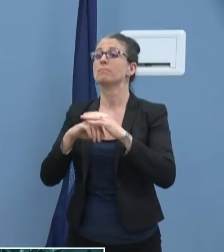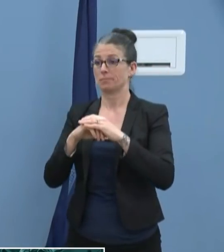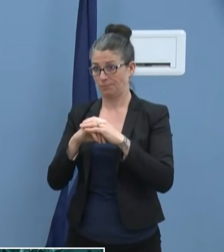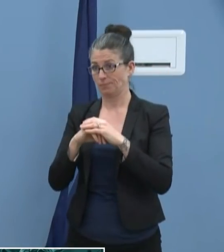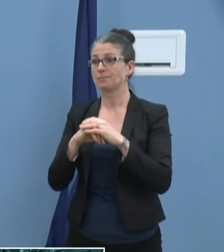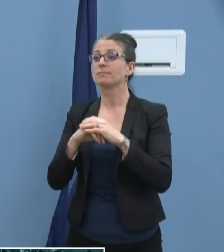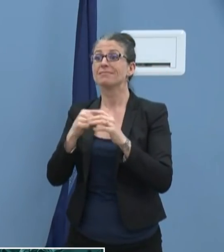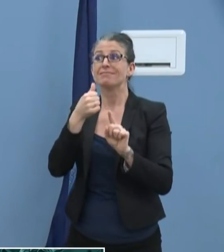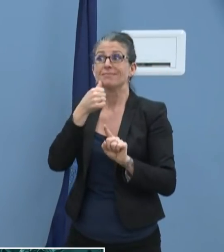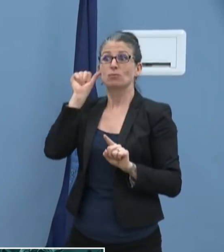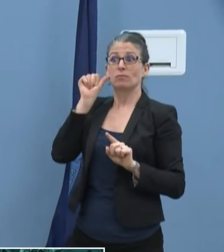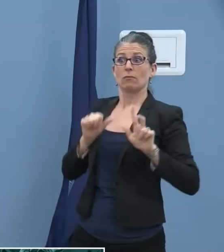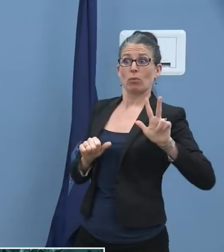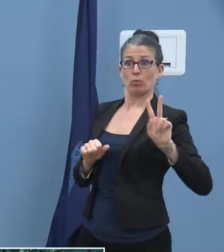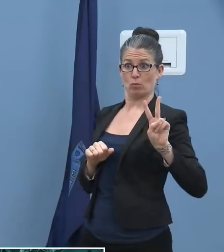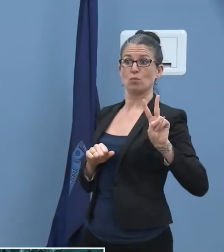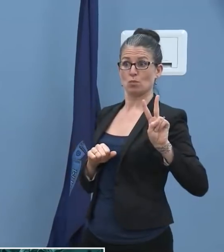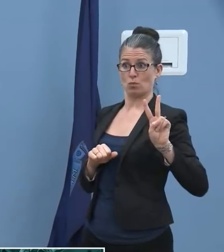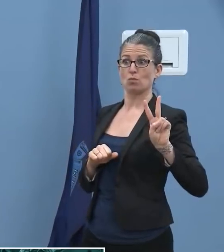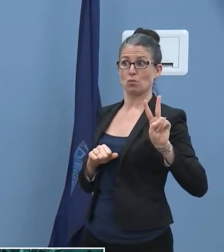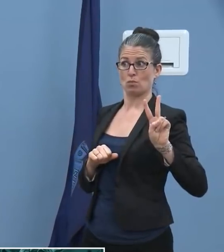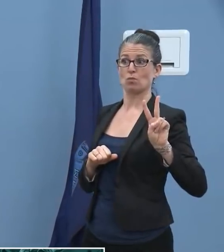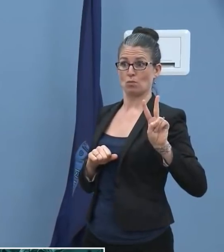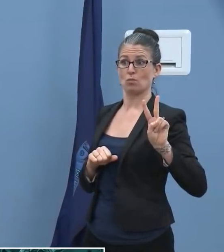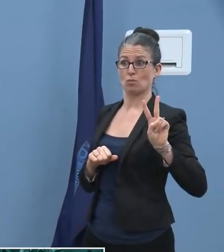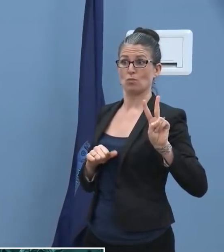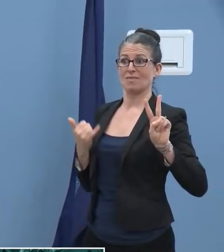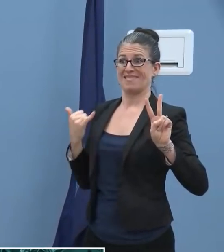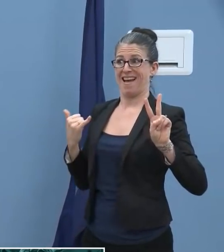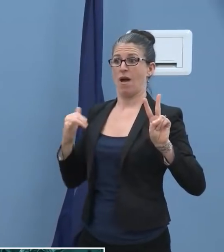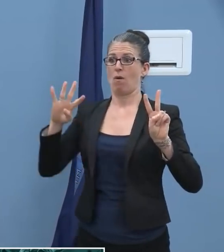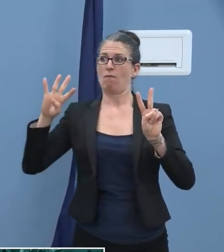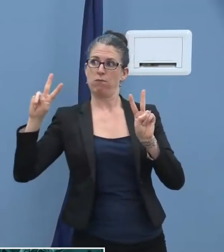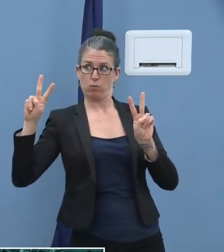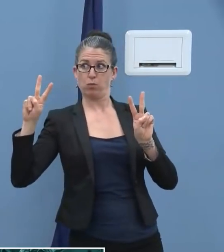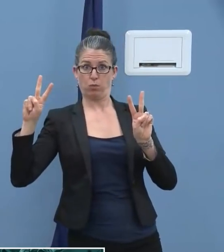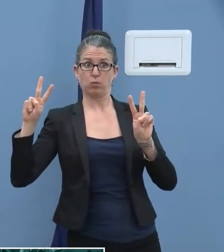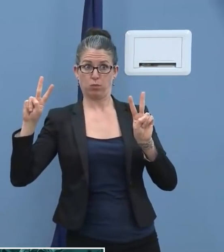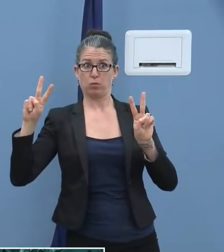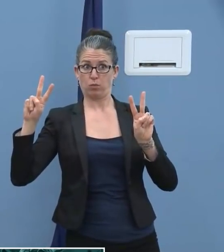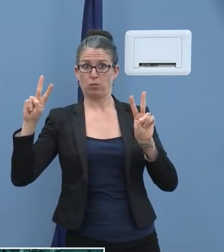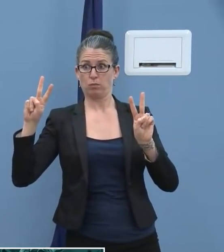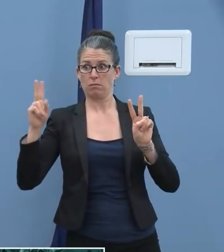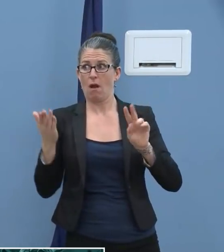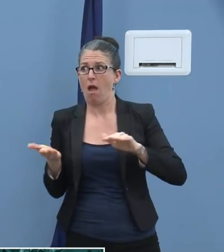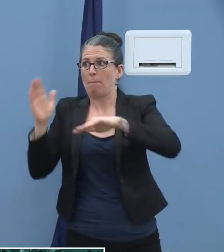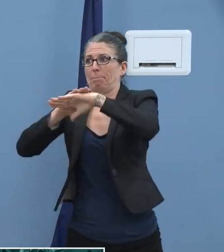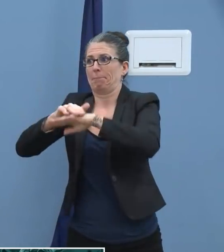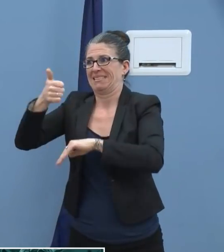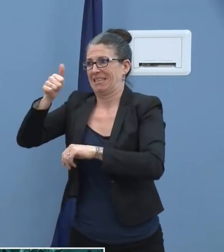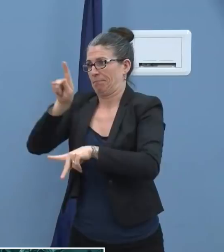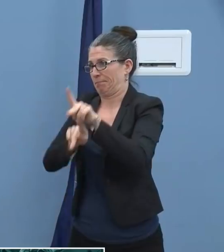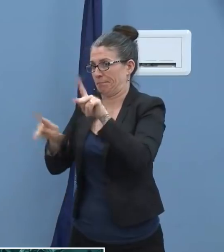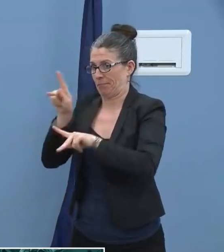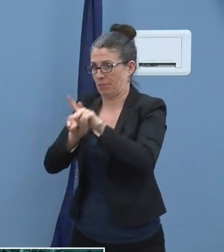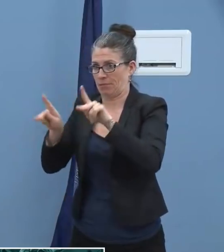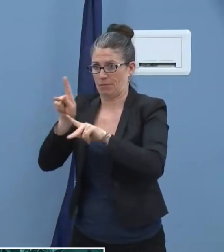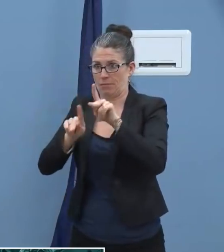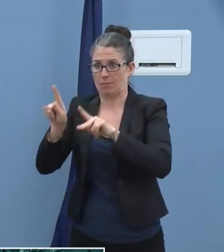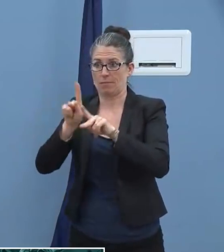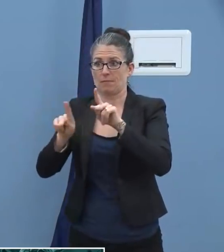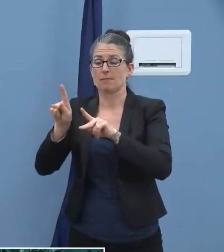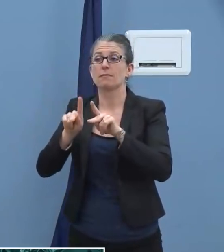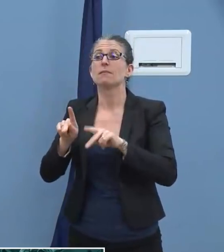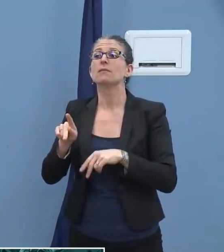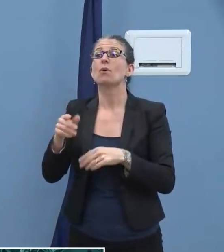were 32 cases. Today, there are 42. And there are also 14 new cases. So just